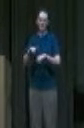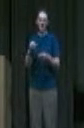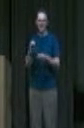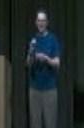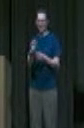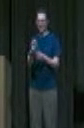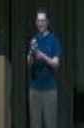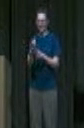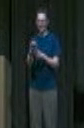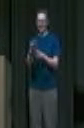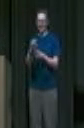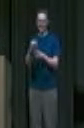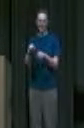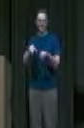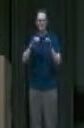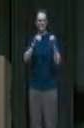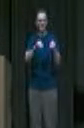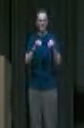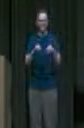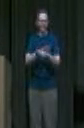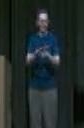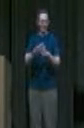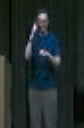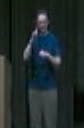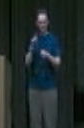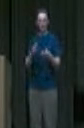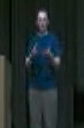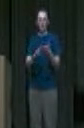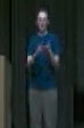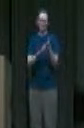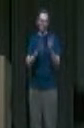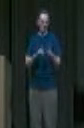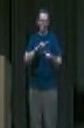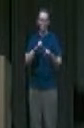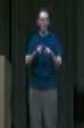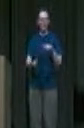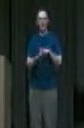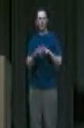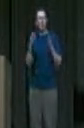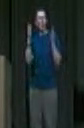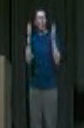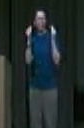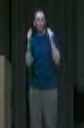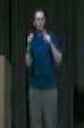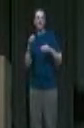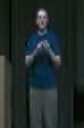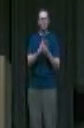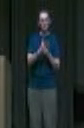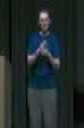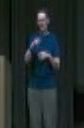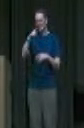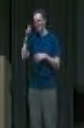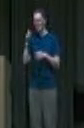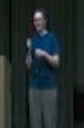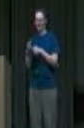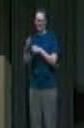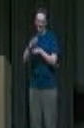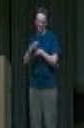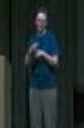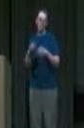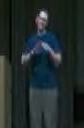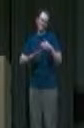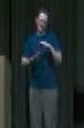for the construction contractors once they get on the ground, hopefully in spring, summer of next year. That space will be ready